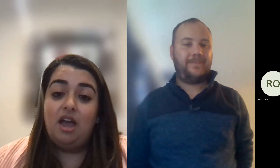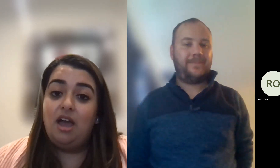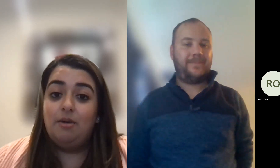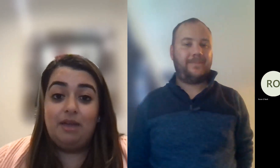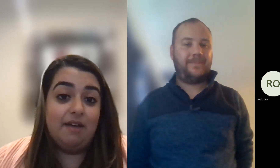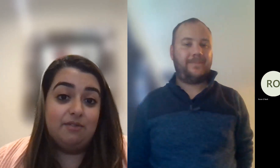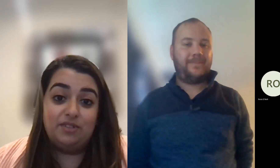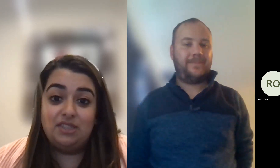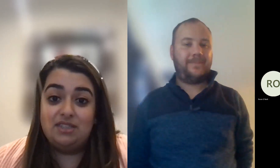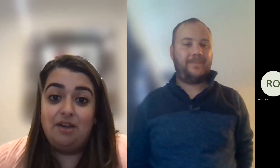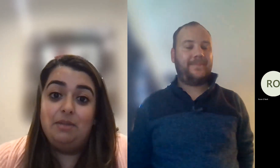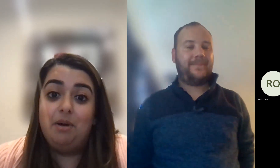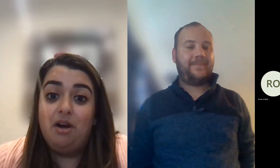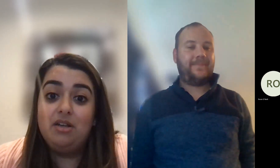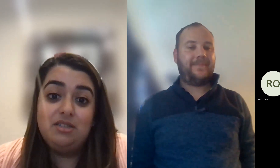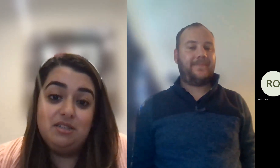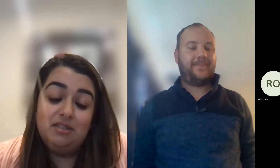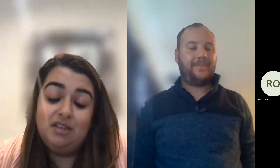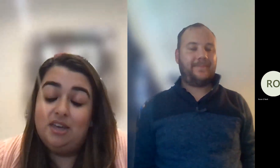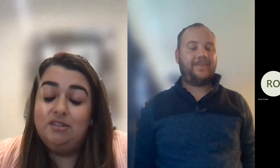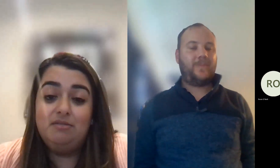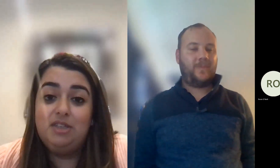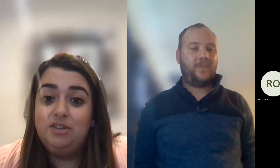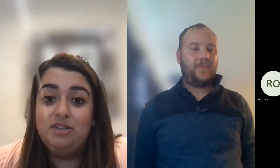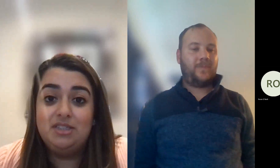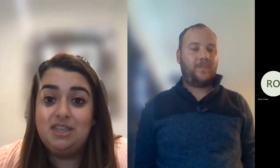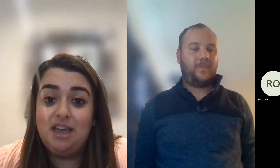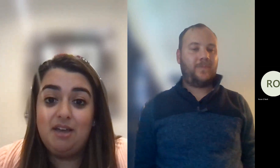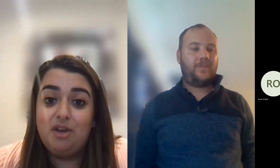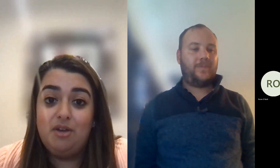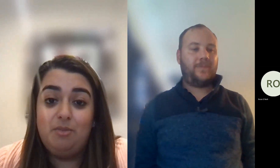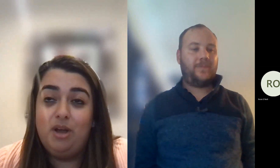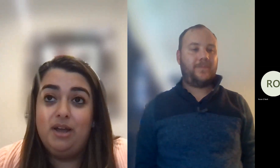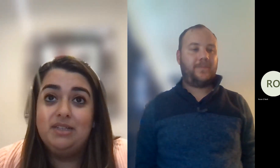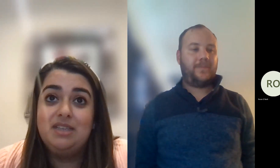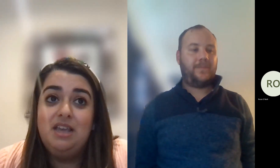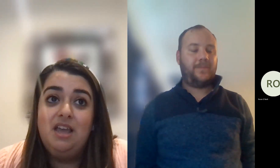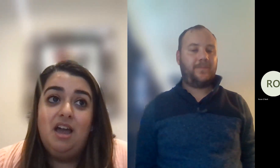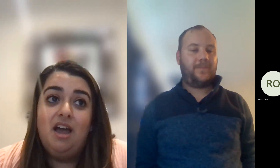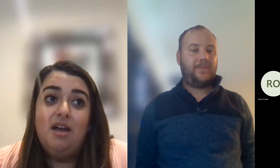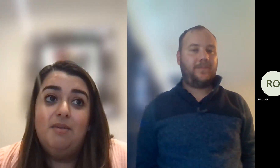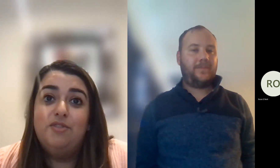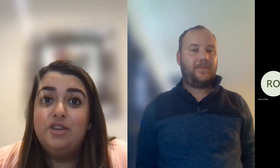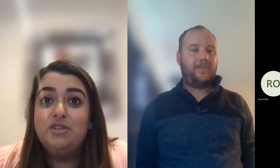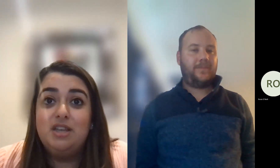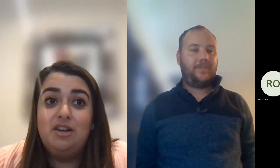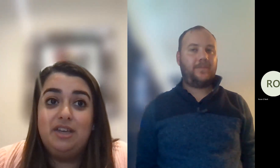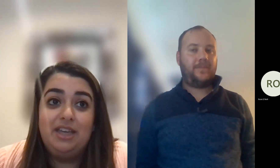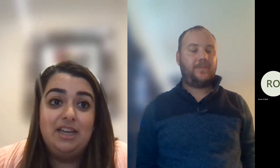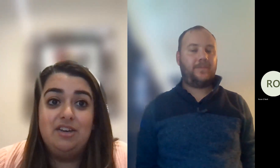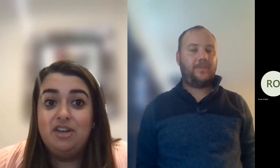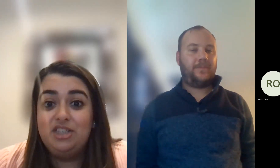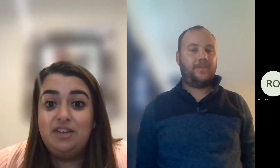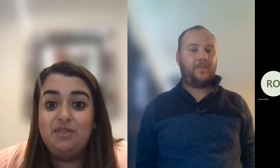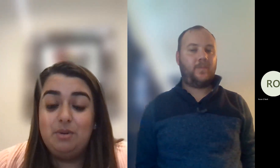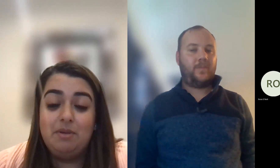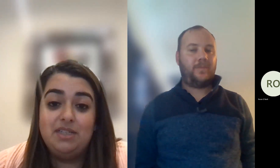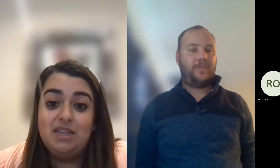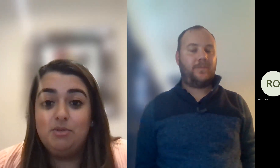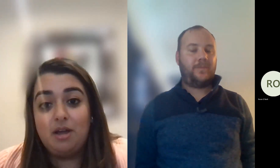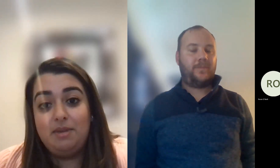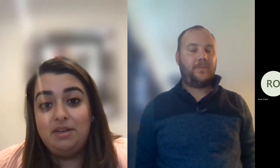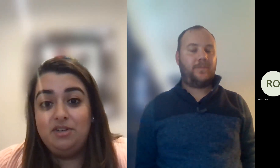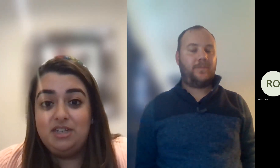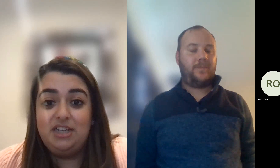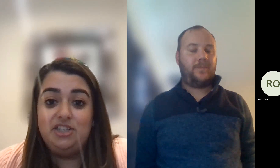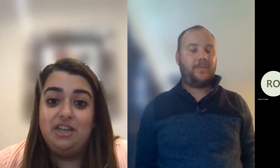do. We have offered this out in the past, and you can see how the home works. For those that are looking at night shifts, we